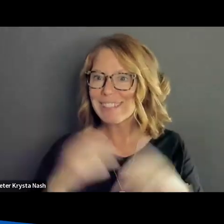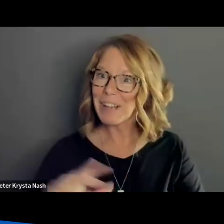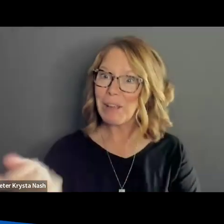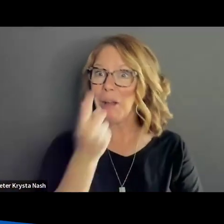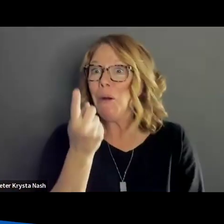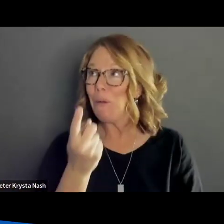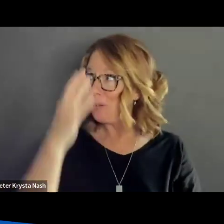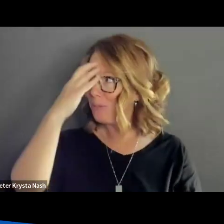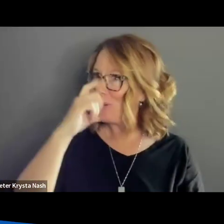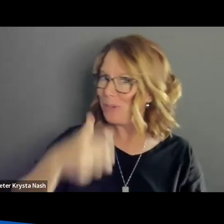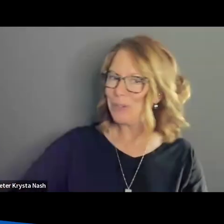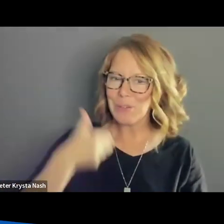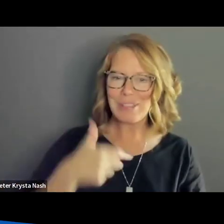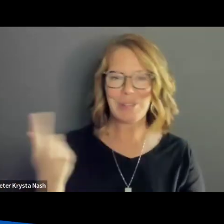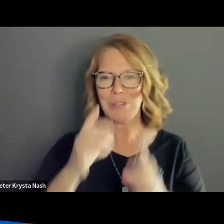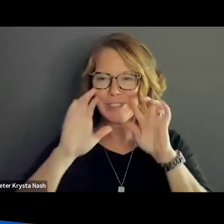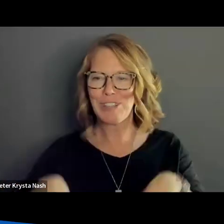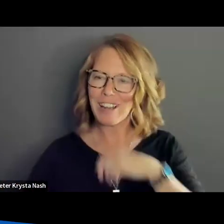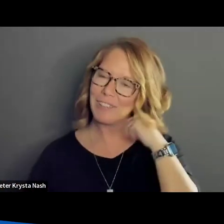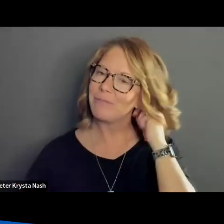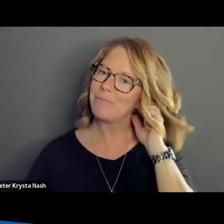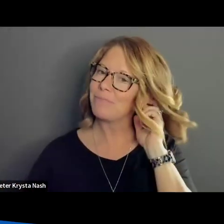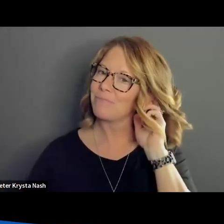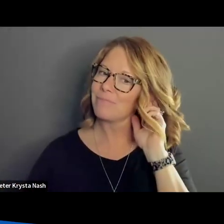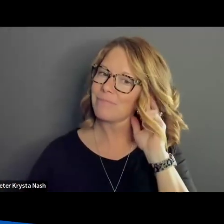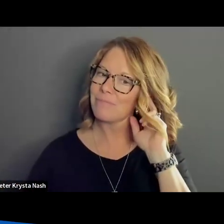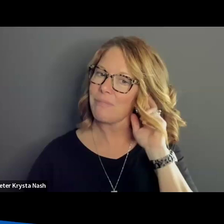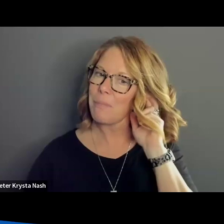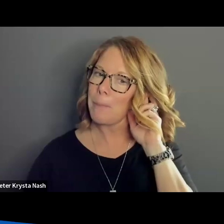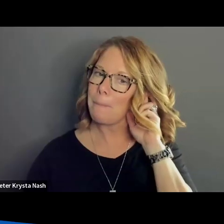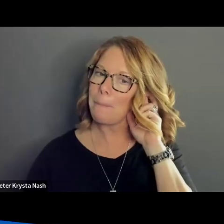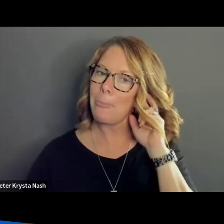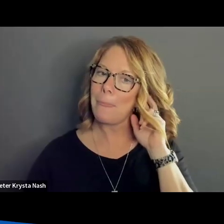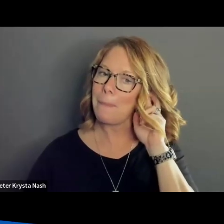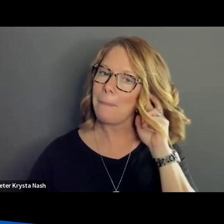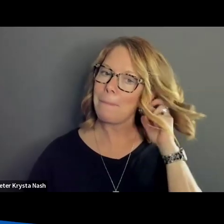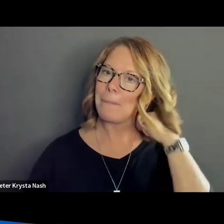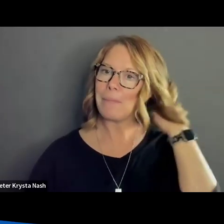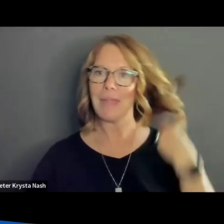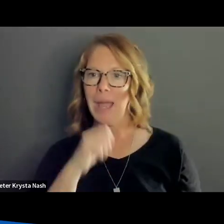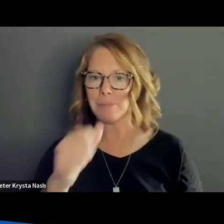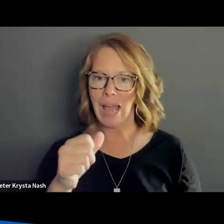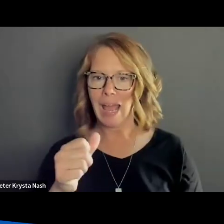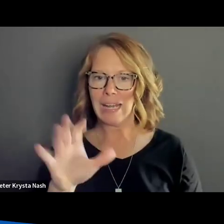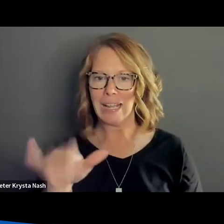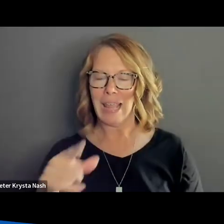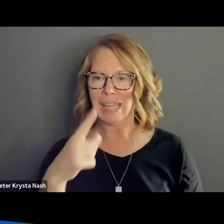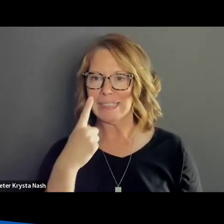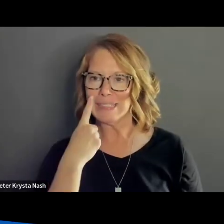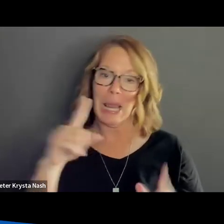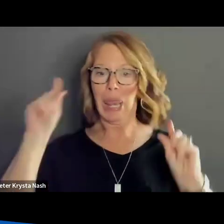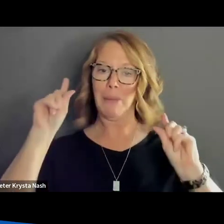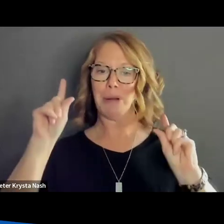know who I am. It's always a shock to me. Um, so I don't have that kind of celebrity makeup in my body. But